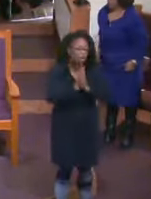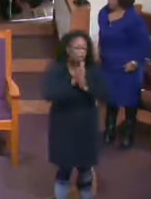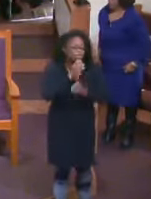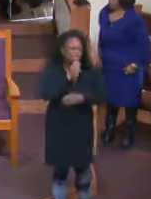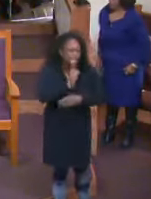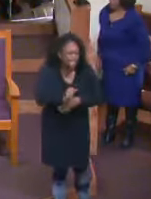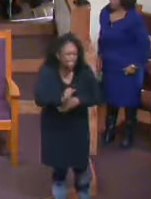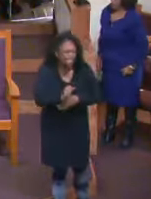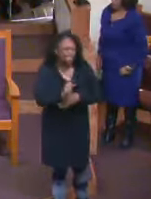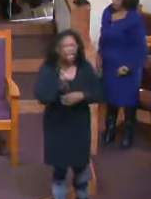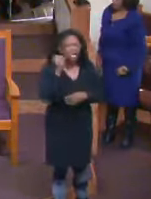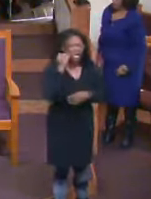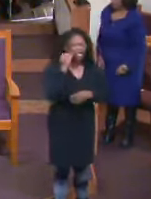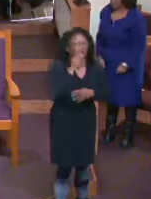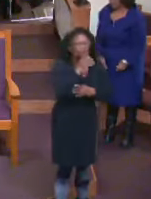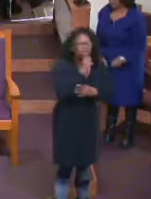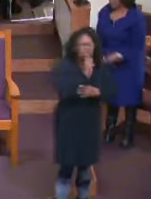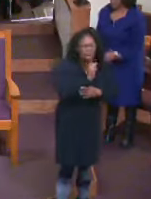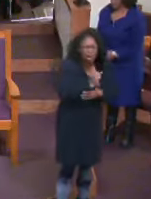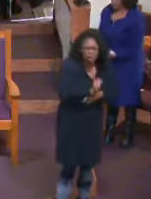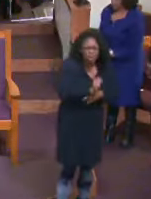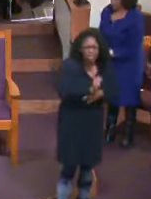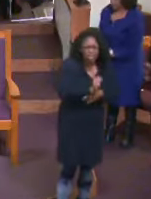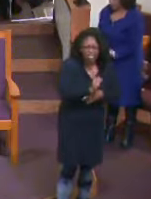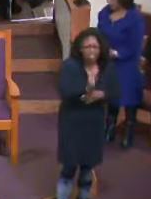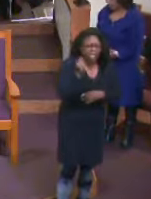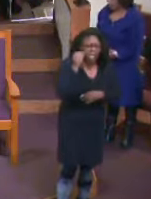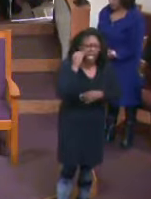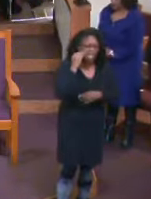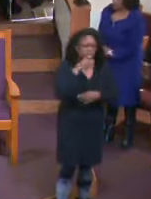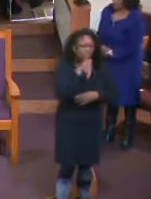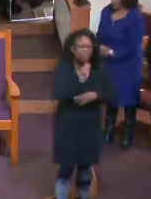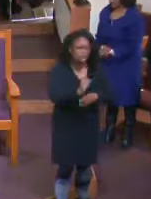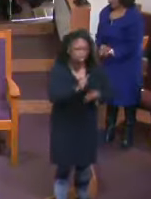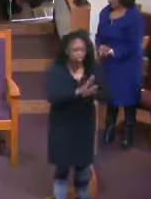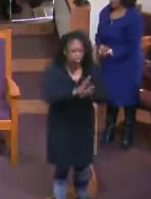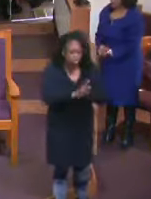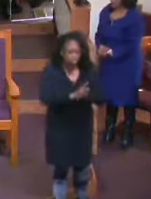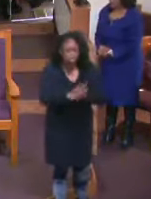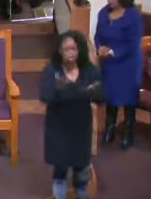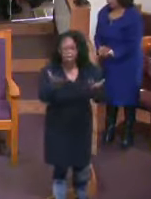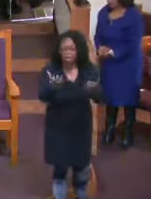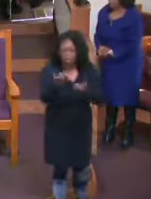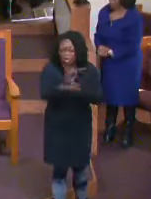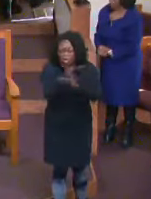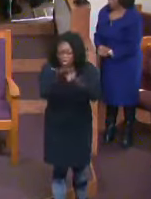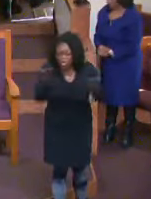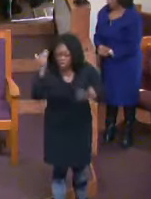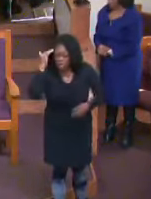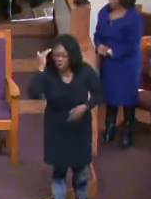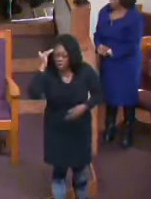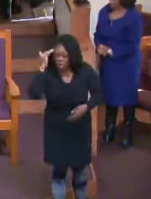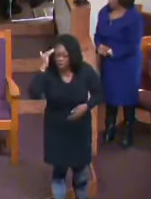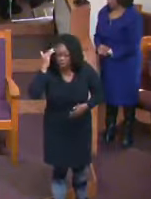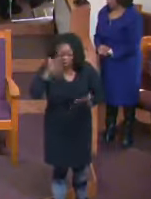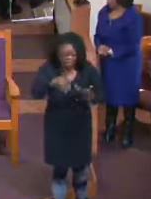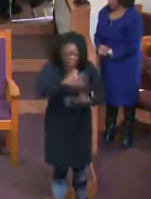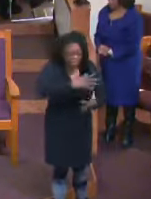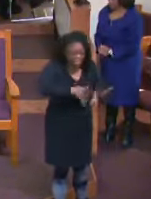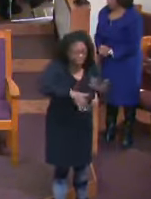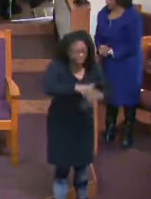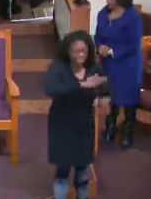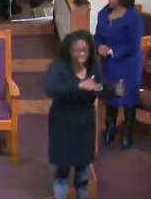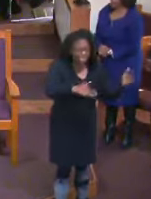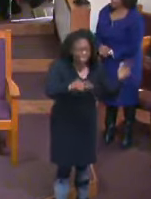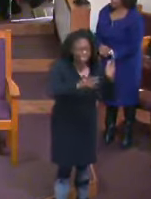it's old-fashioned. I know it's old school. But I want you to know, in the midst of